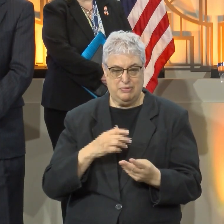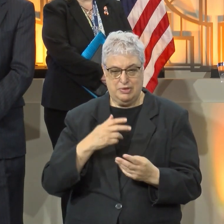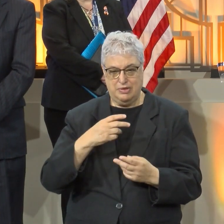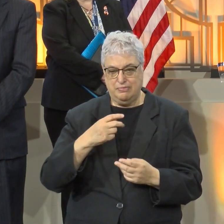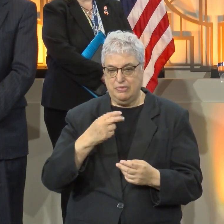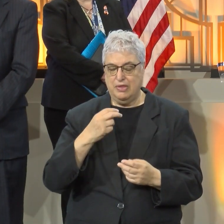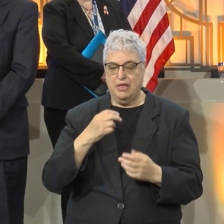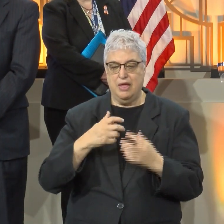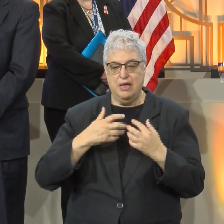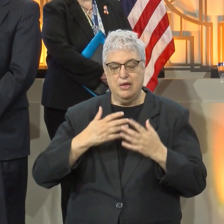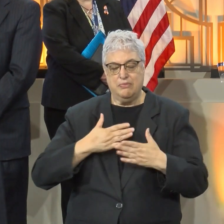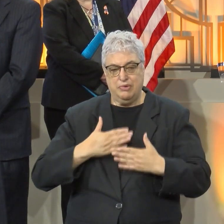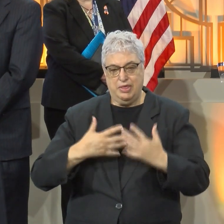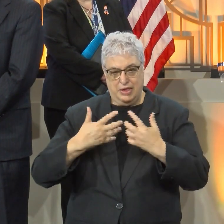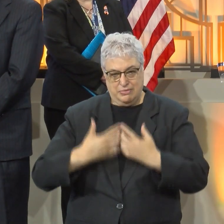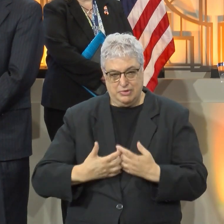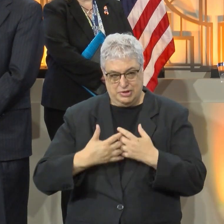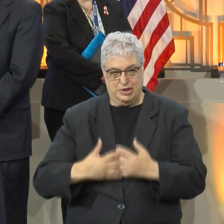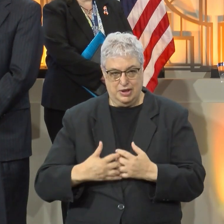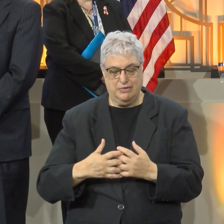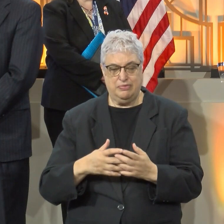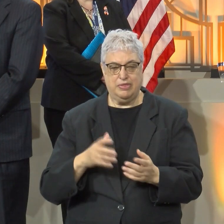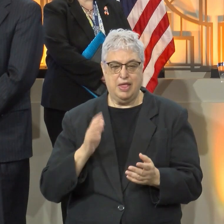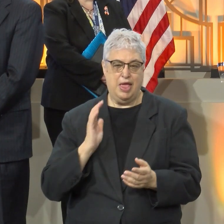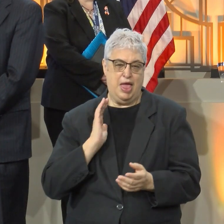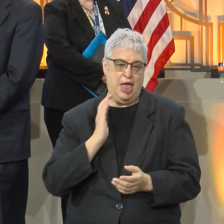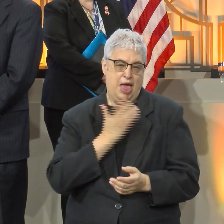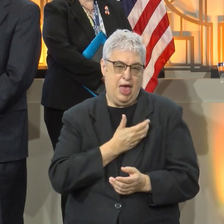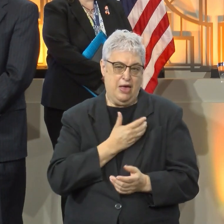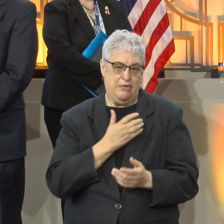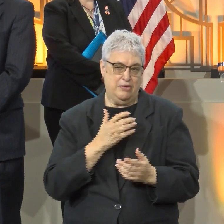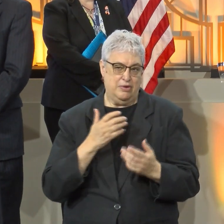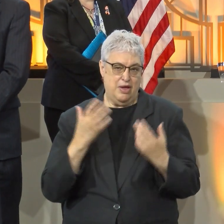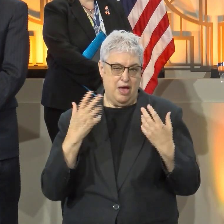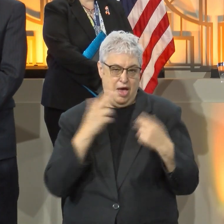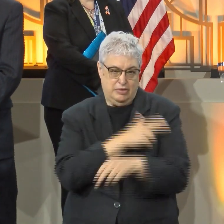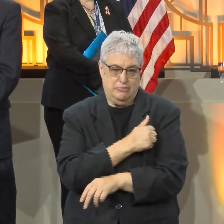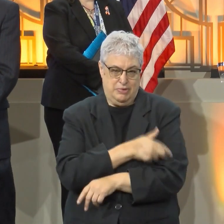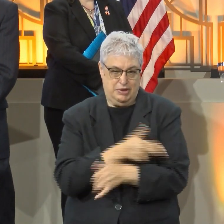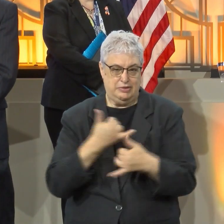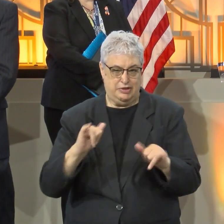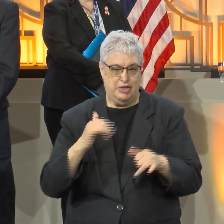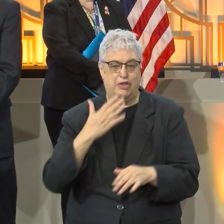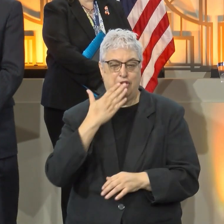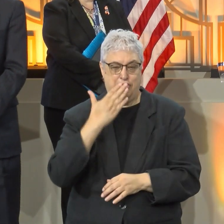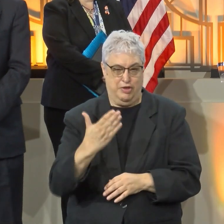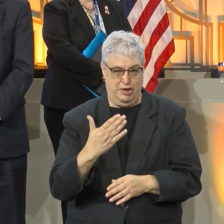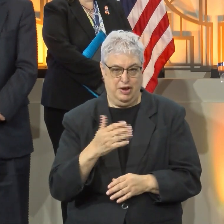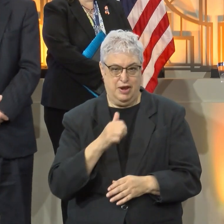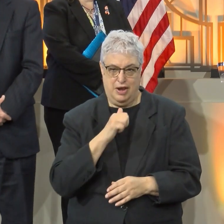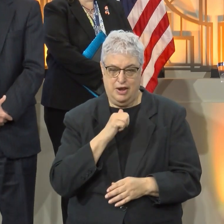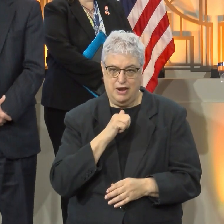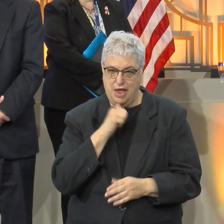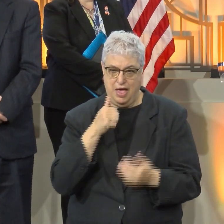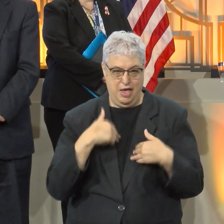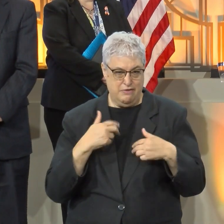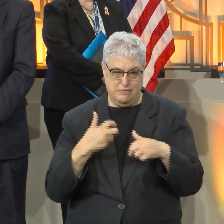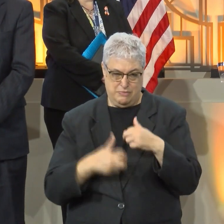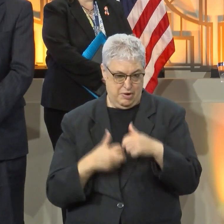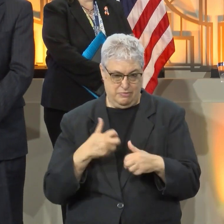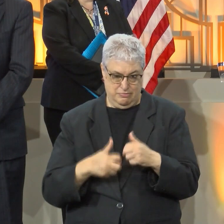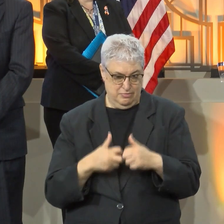it, such that our healthcare delivery system is not overwhelmed. So that's our goal, regardless of